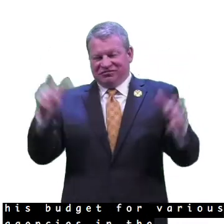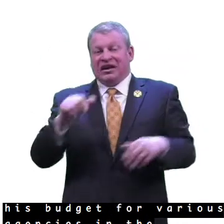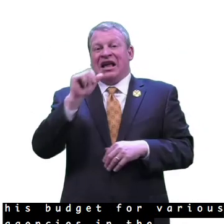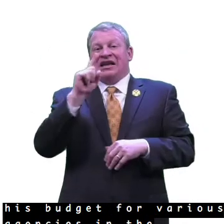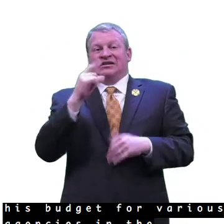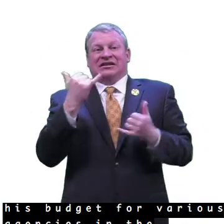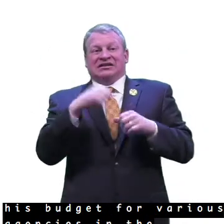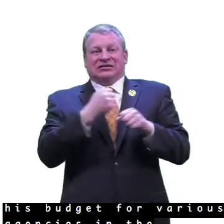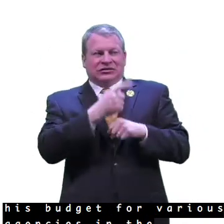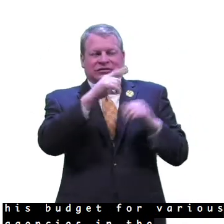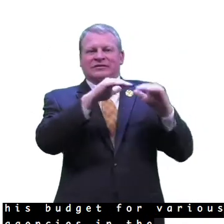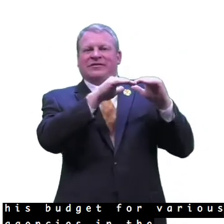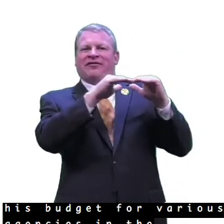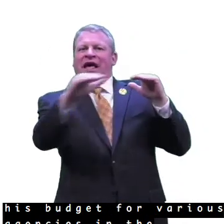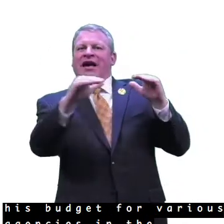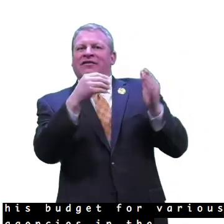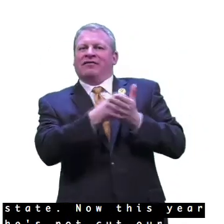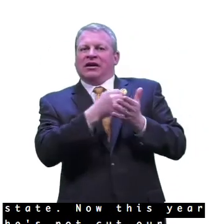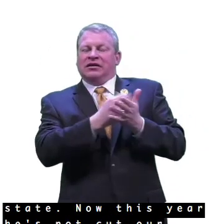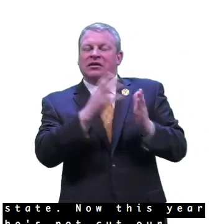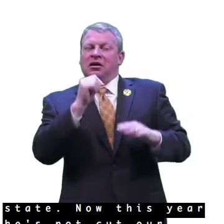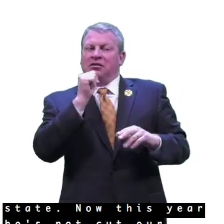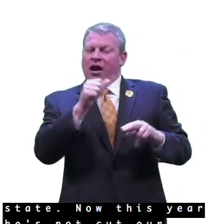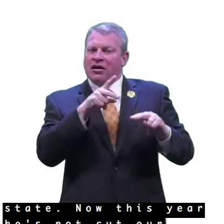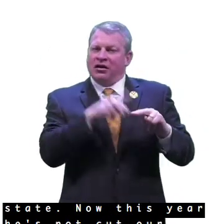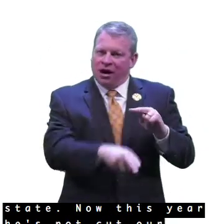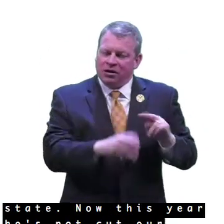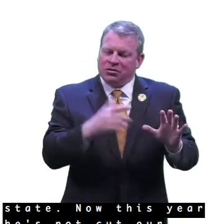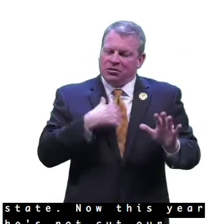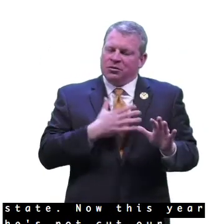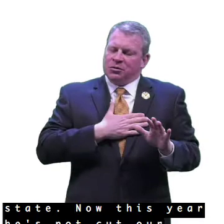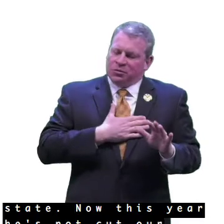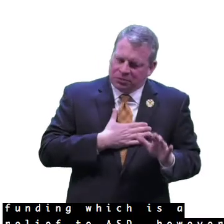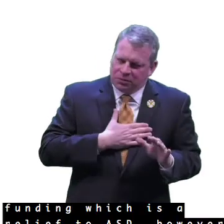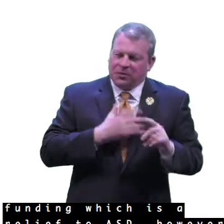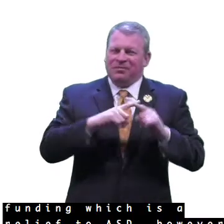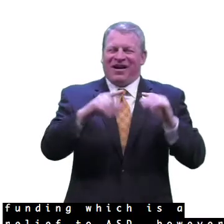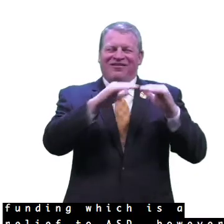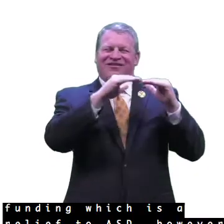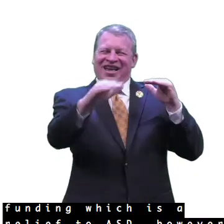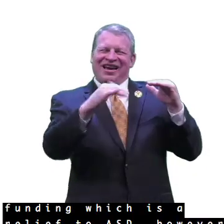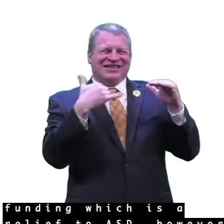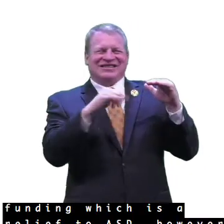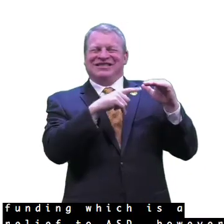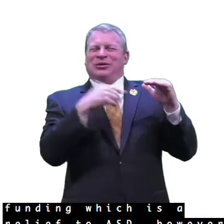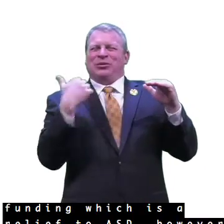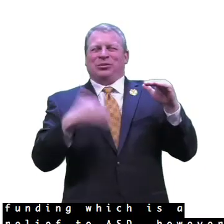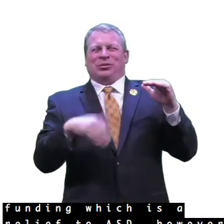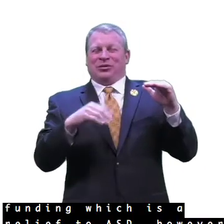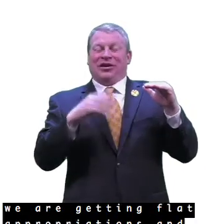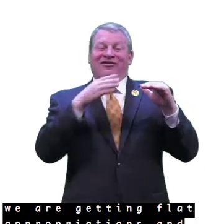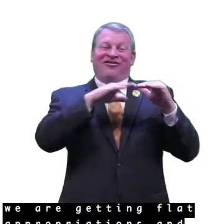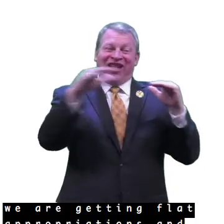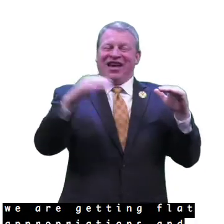his budget for various agencies in the state. Now this year, he's not cut our funding, which is a relief to ASD. However, we are